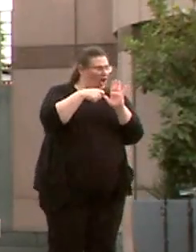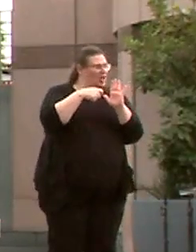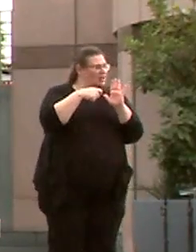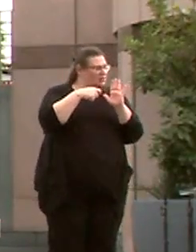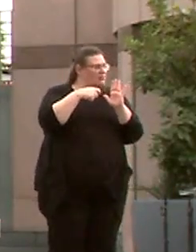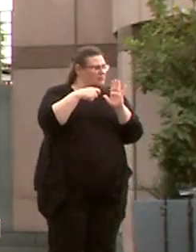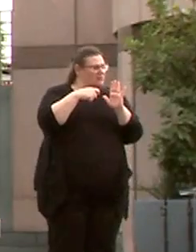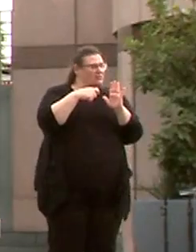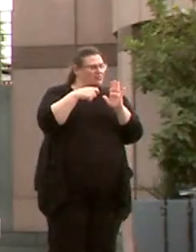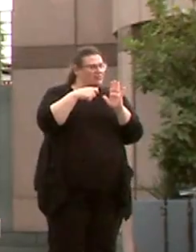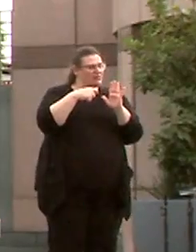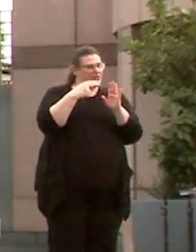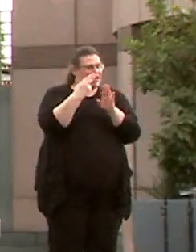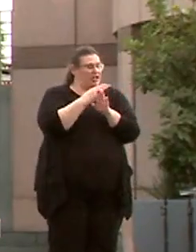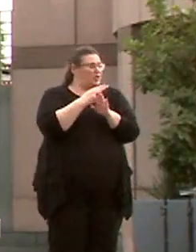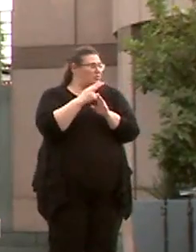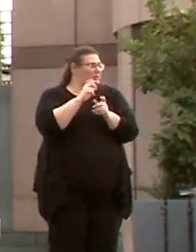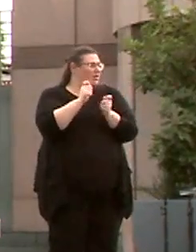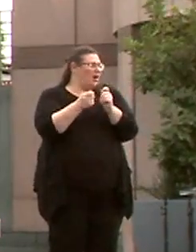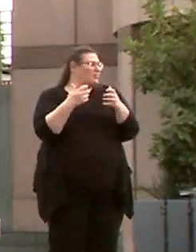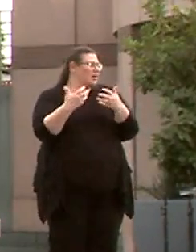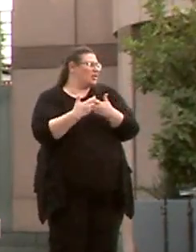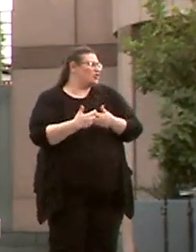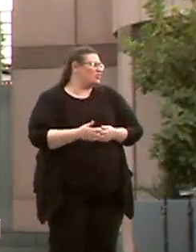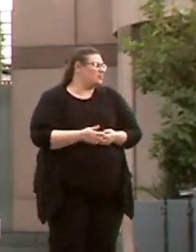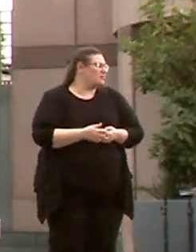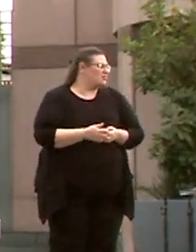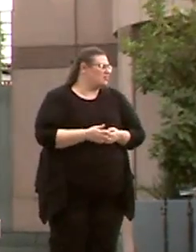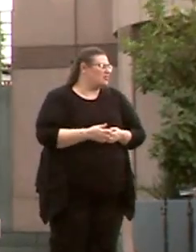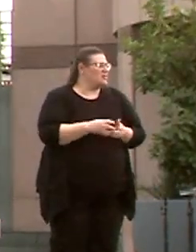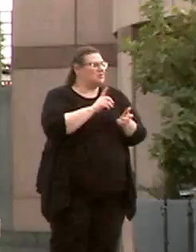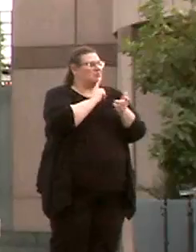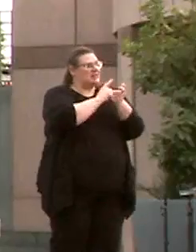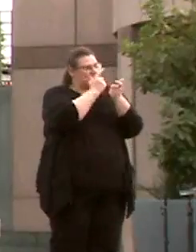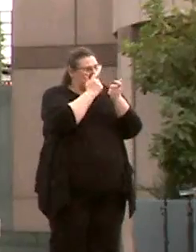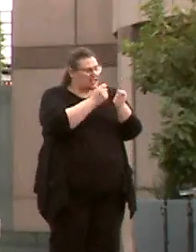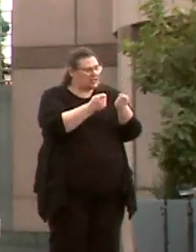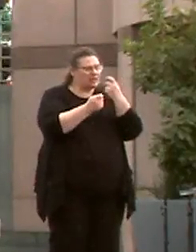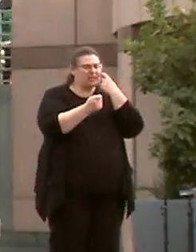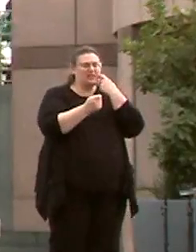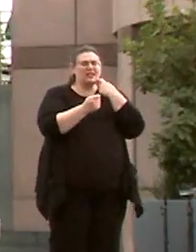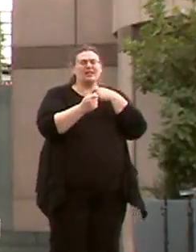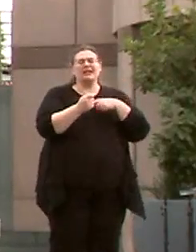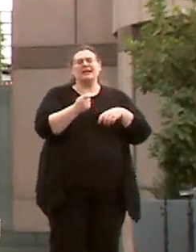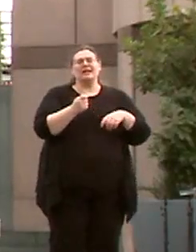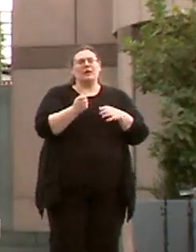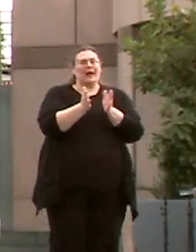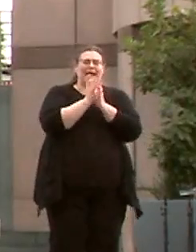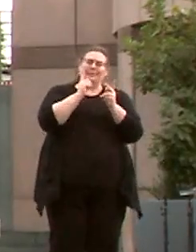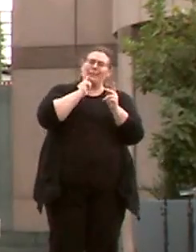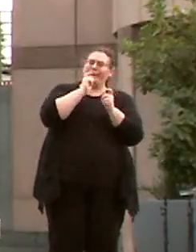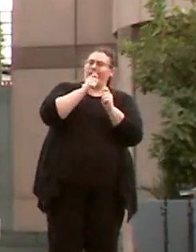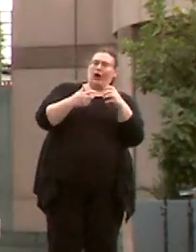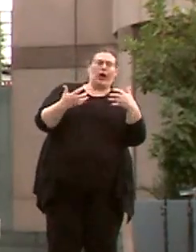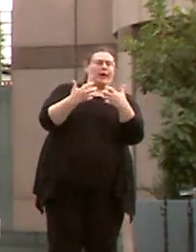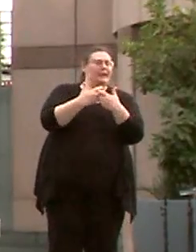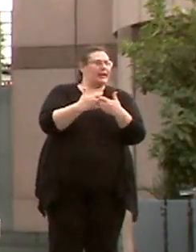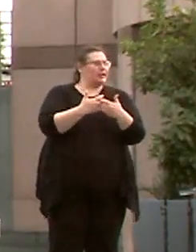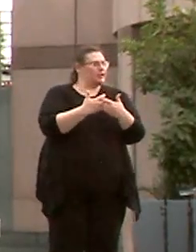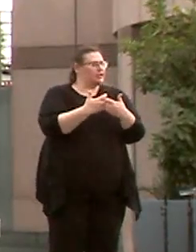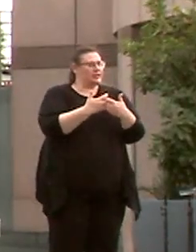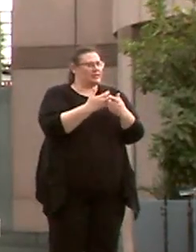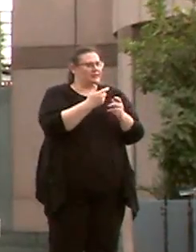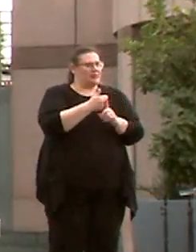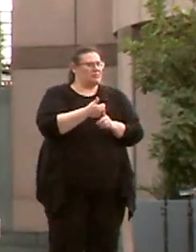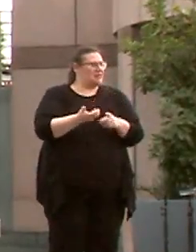used accommodations. So I think it's really interesting that when we ask people for accommodations, they're like,